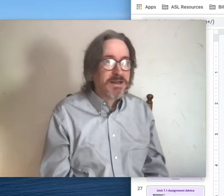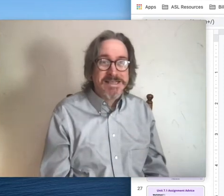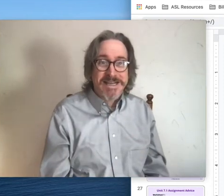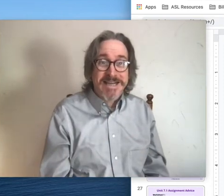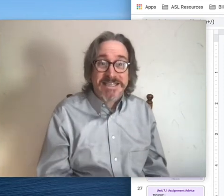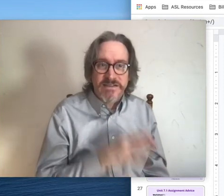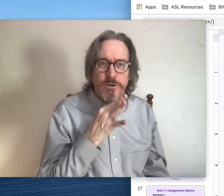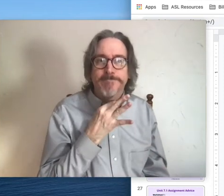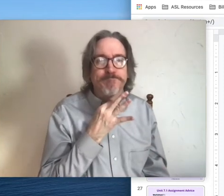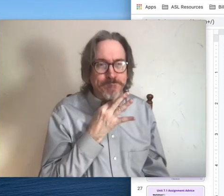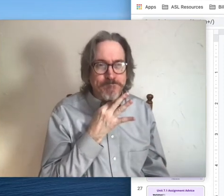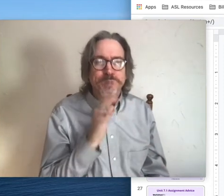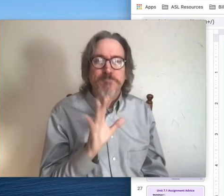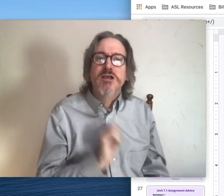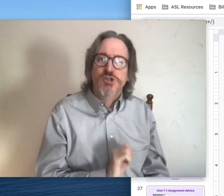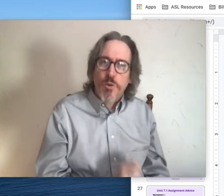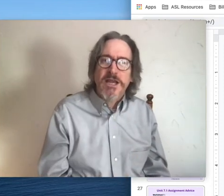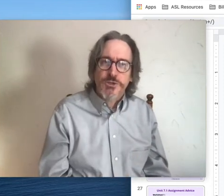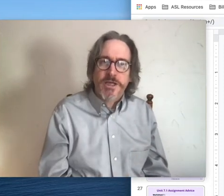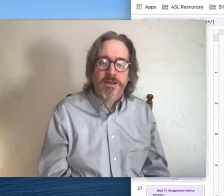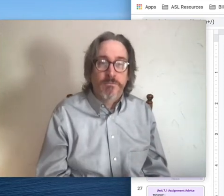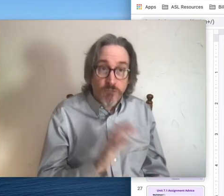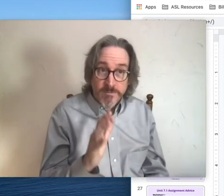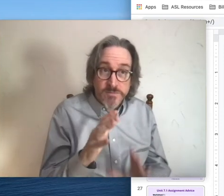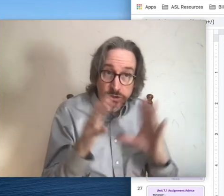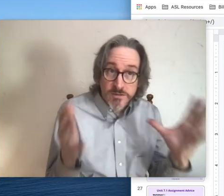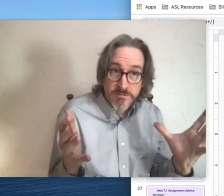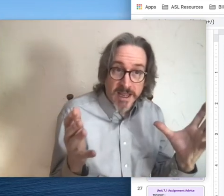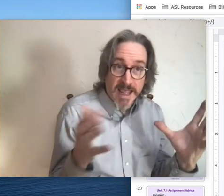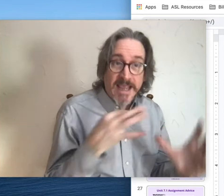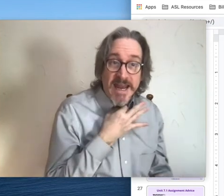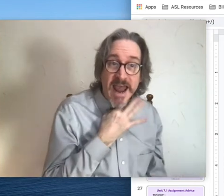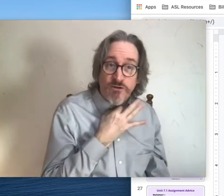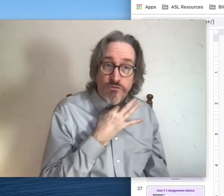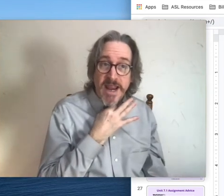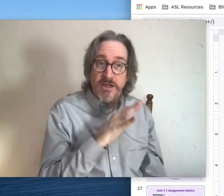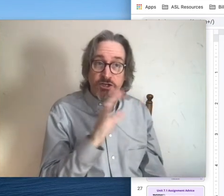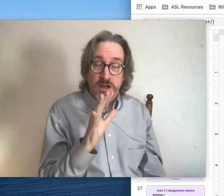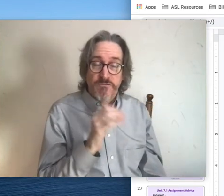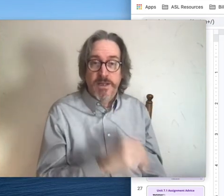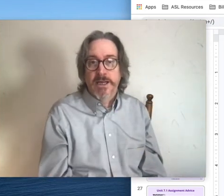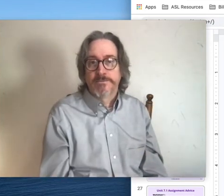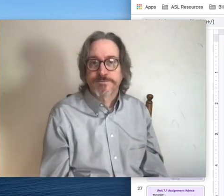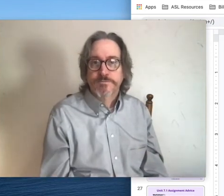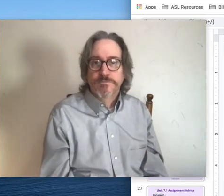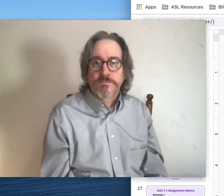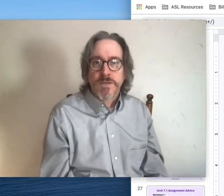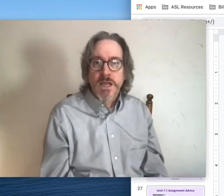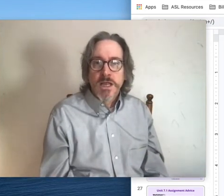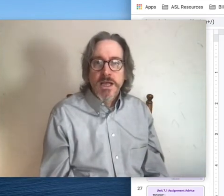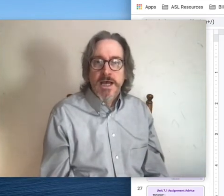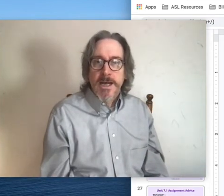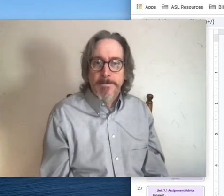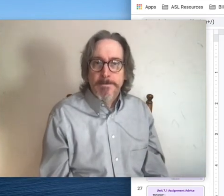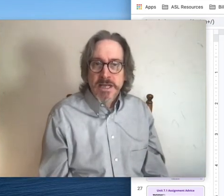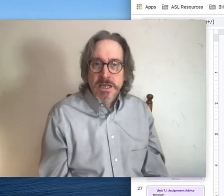a police detective going, so why did you kill him, right? So it can have a range of meaning.